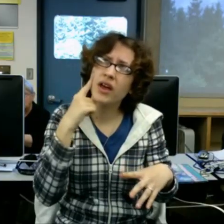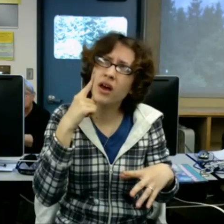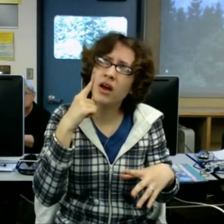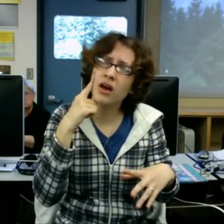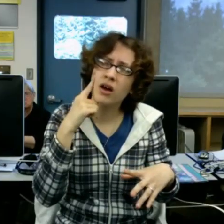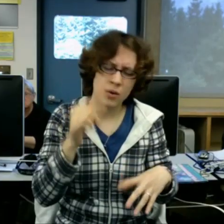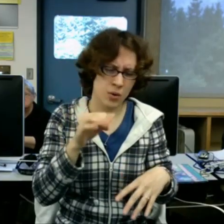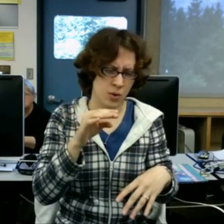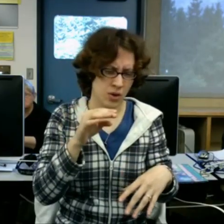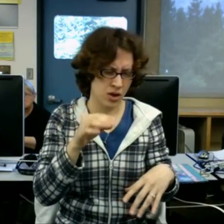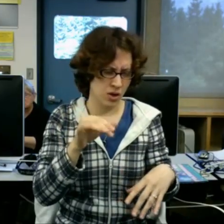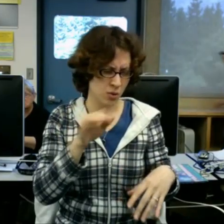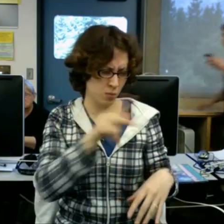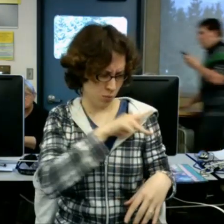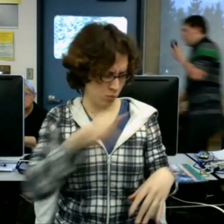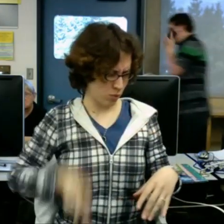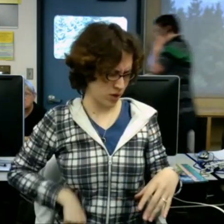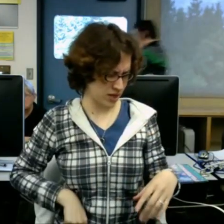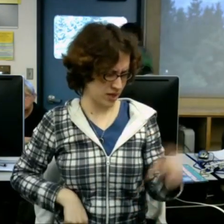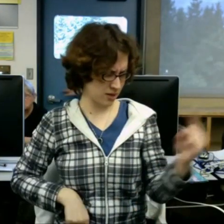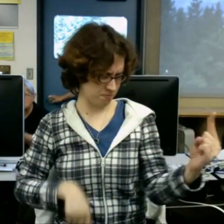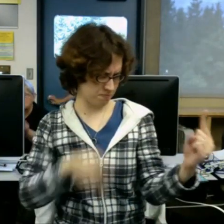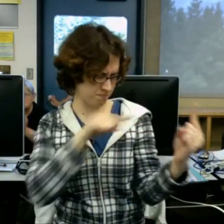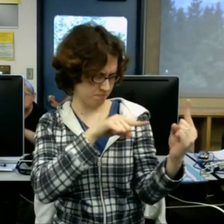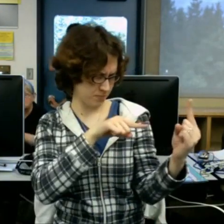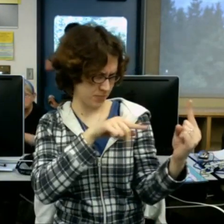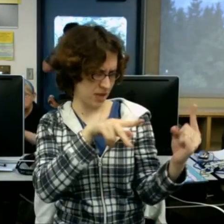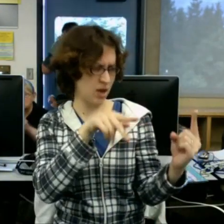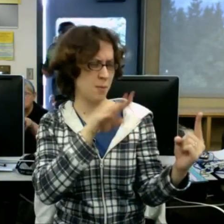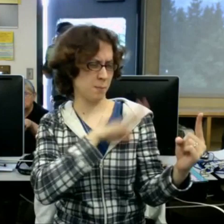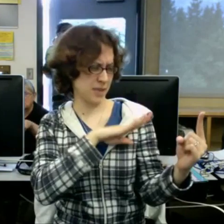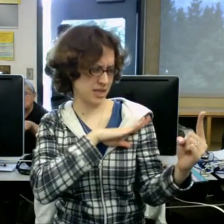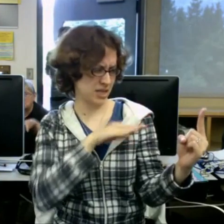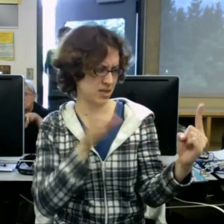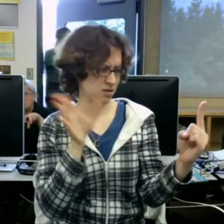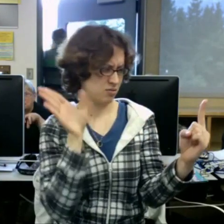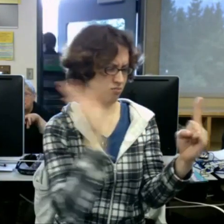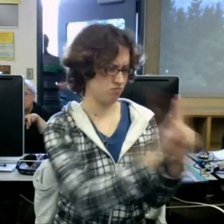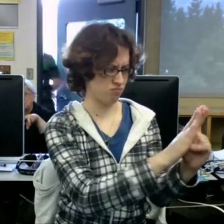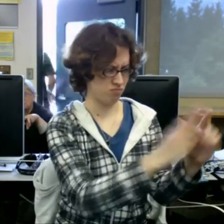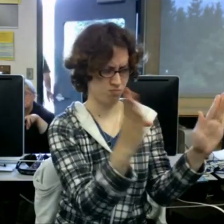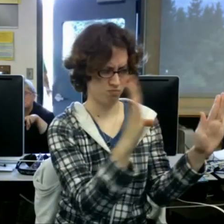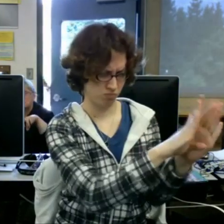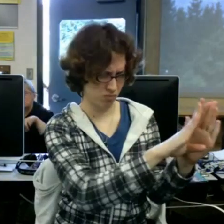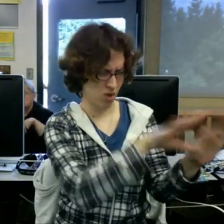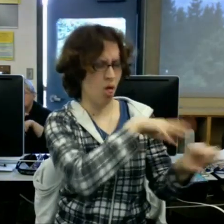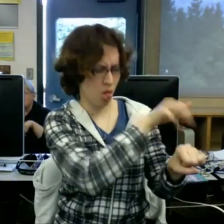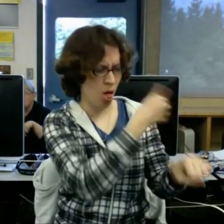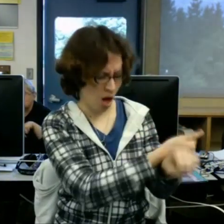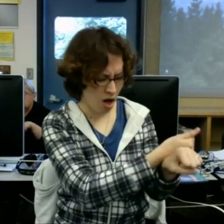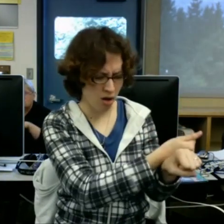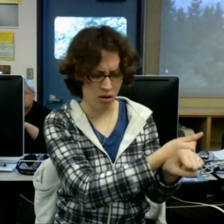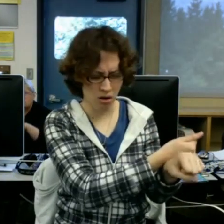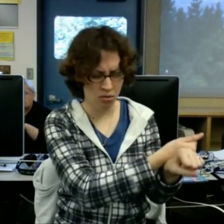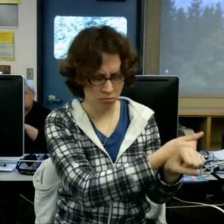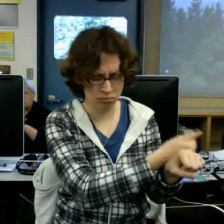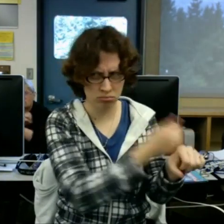I think the prince, the beast must have locked him away.